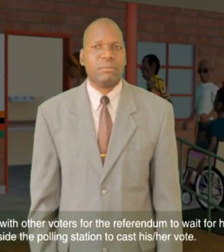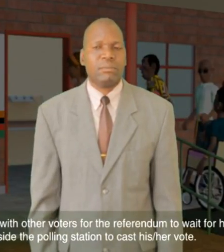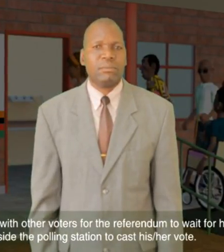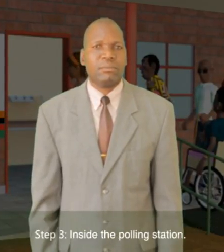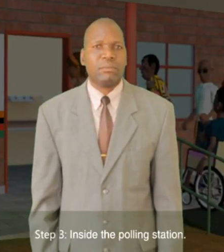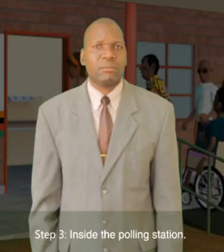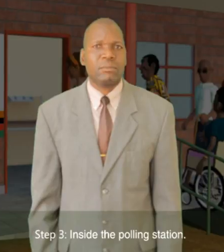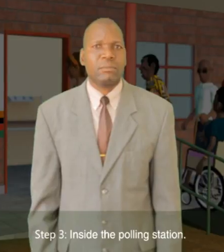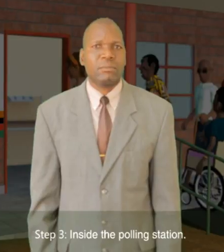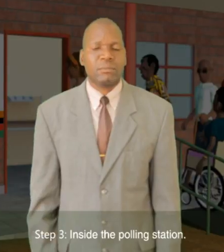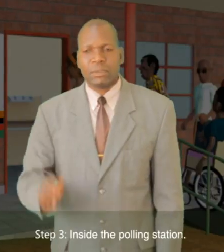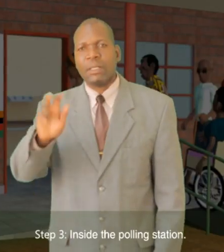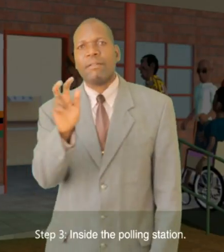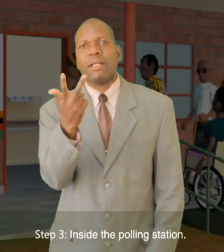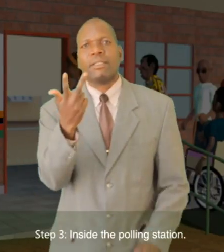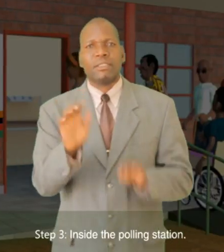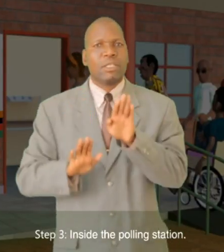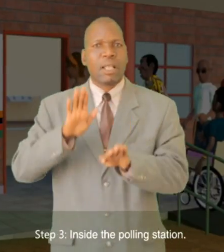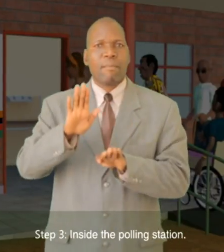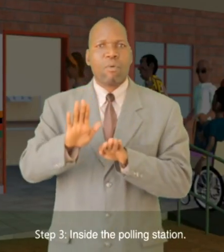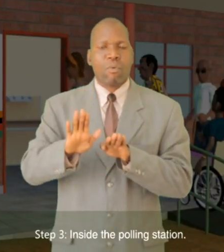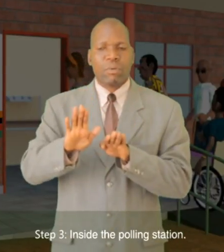Step 3. Inside the polling station.